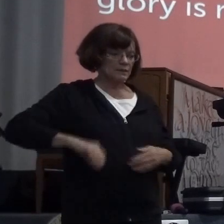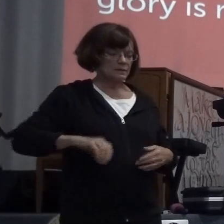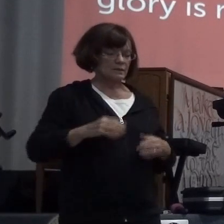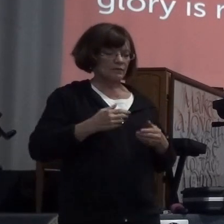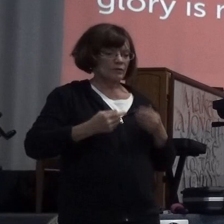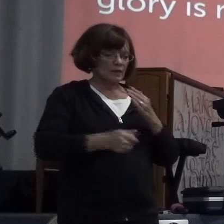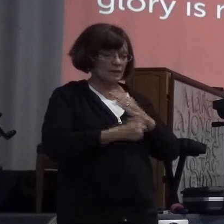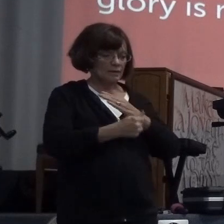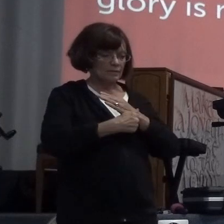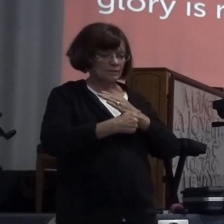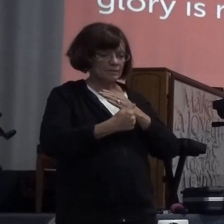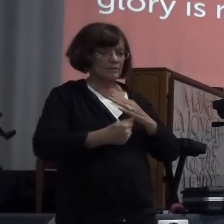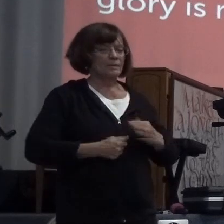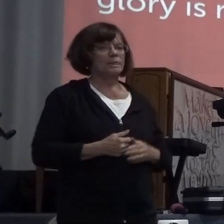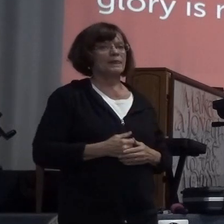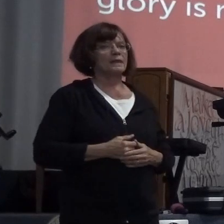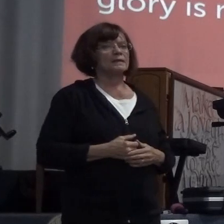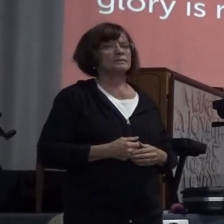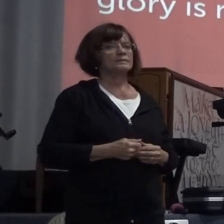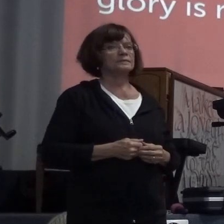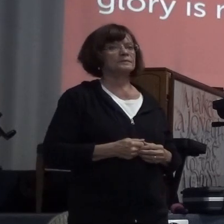revealed.